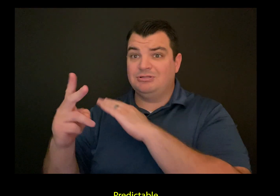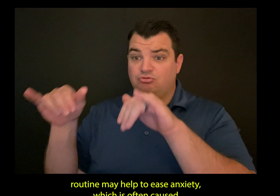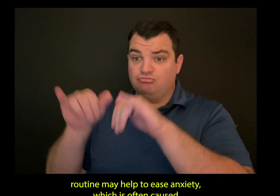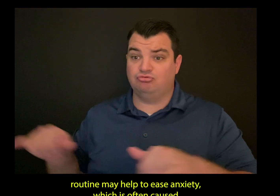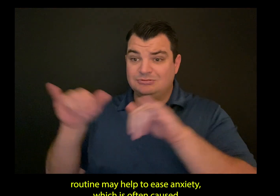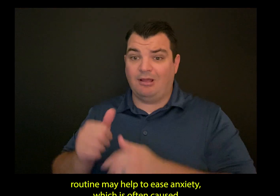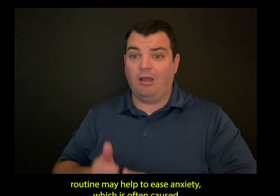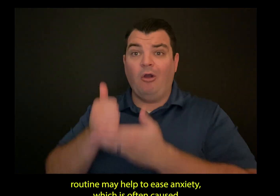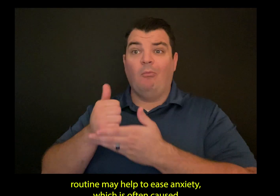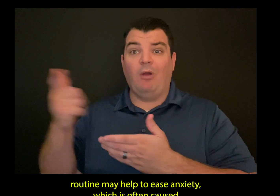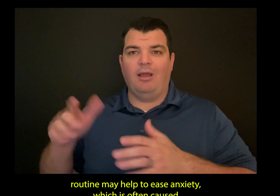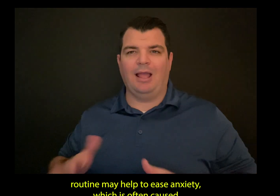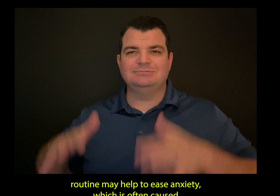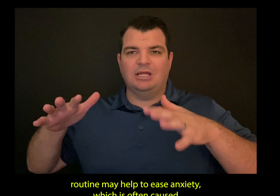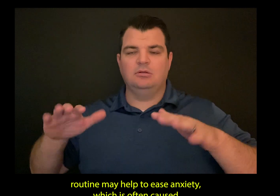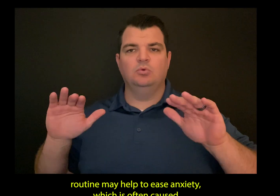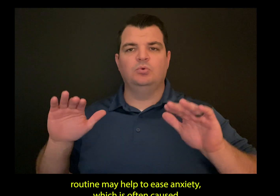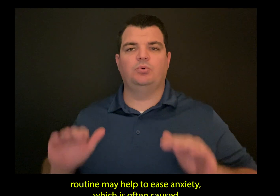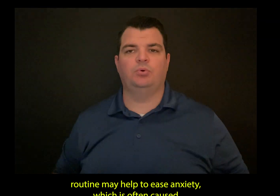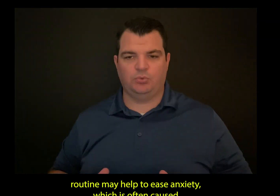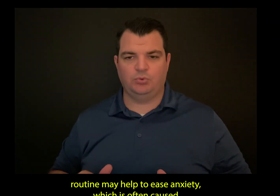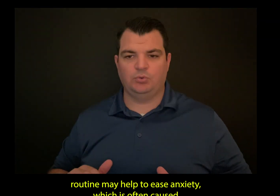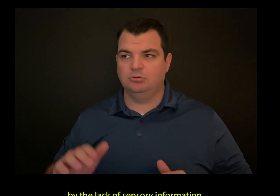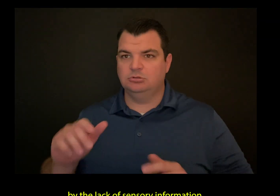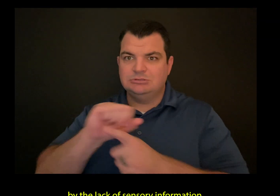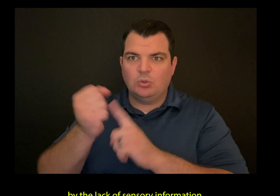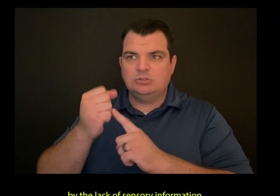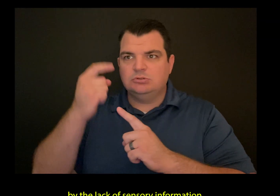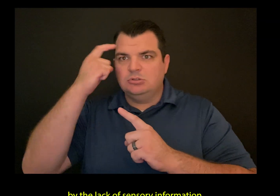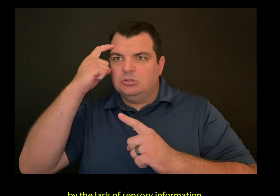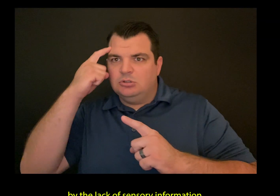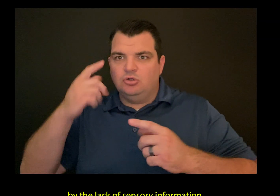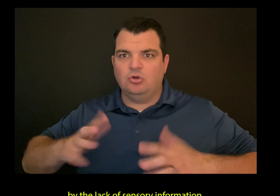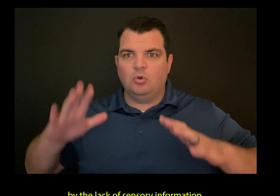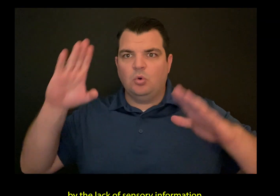Predictable routine may help to ease the anxiety which is often caused by the lack of sensory information.